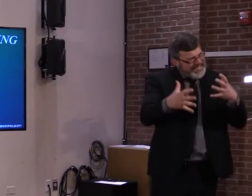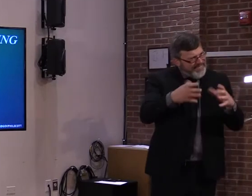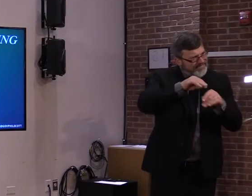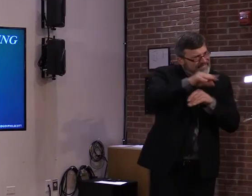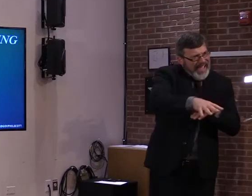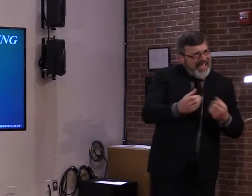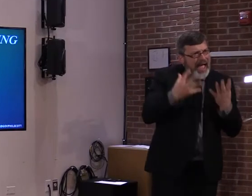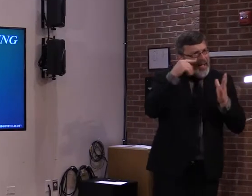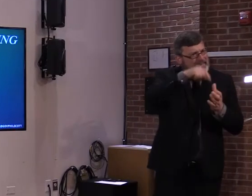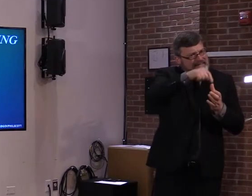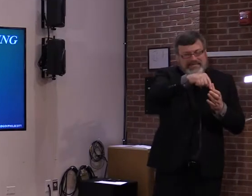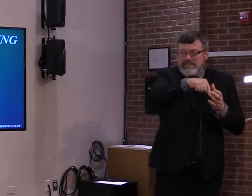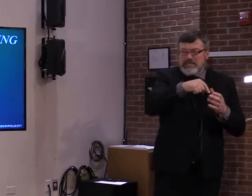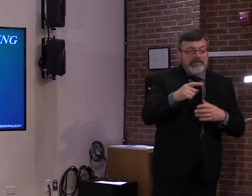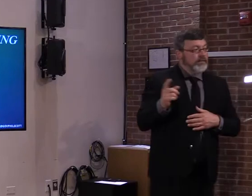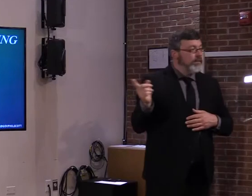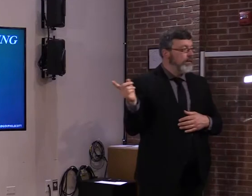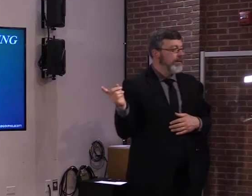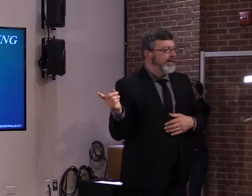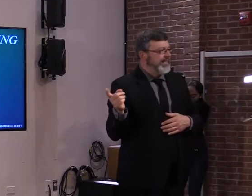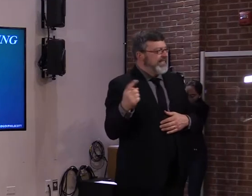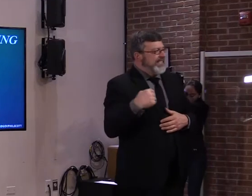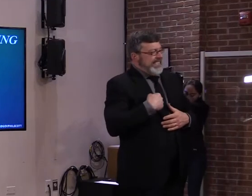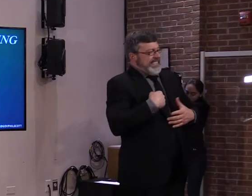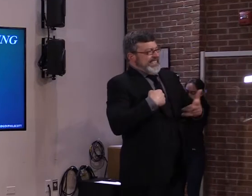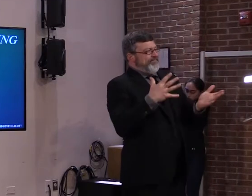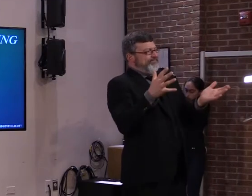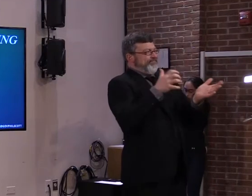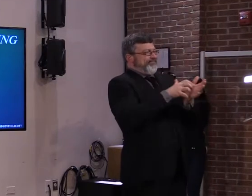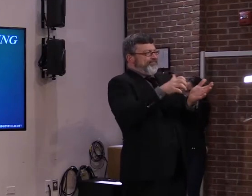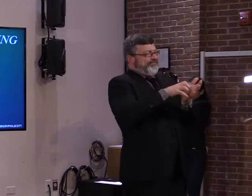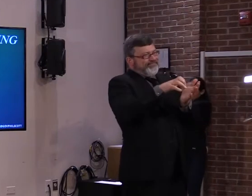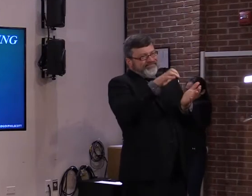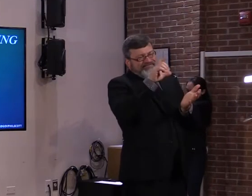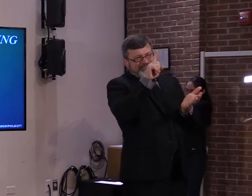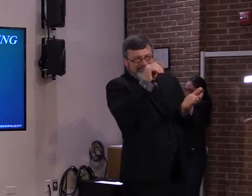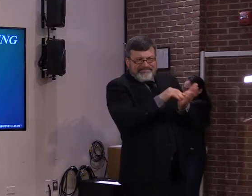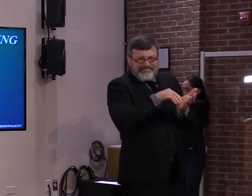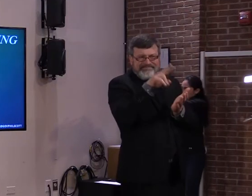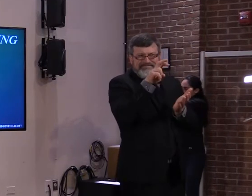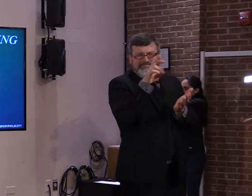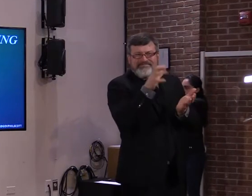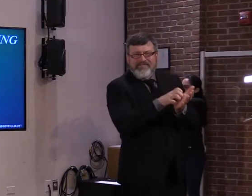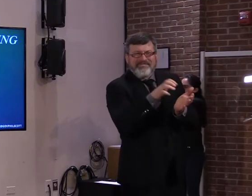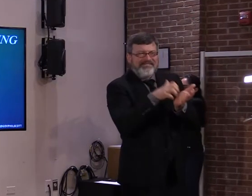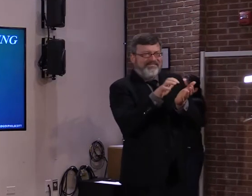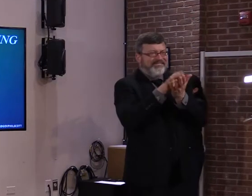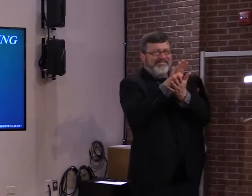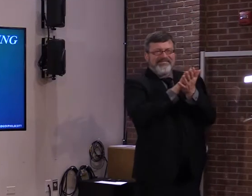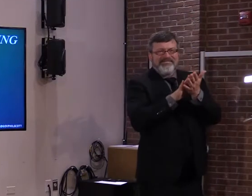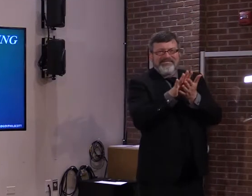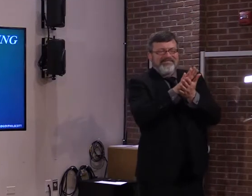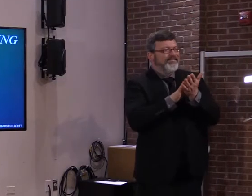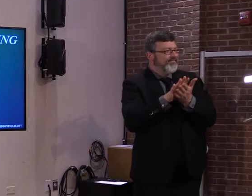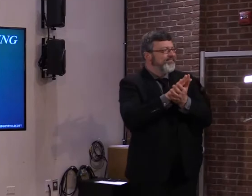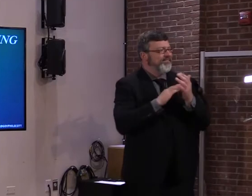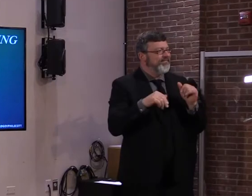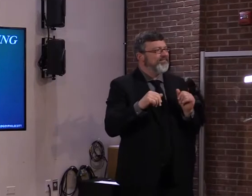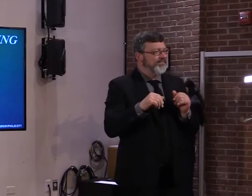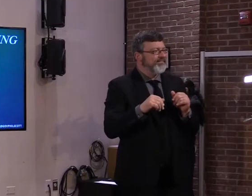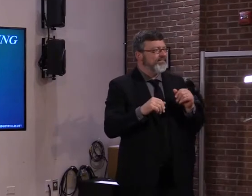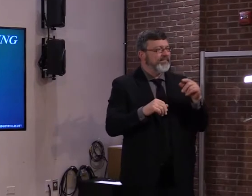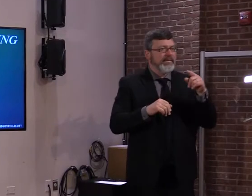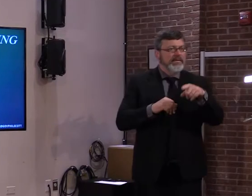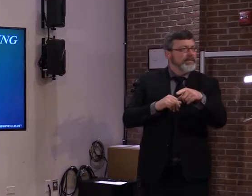1,000. Yeah, I think it's around 1,200, but I'm not sure about that right now. Do you see that as a precursor